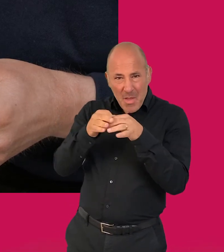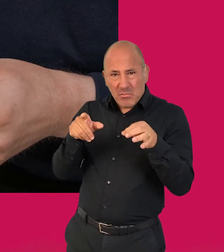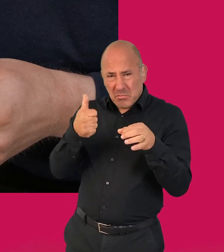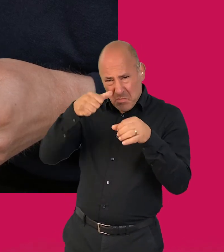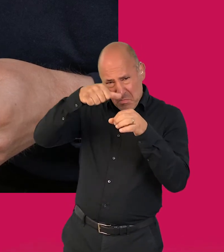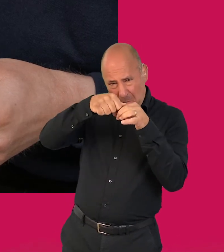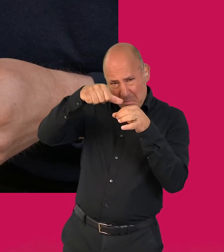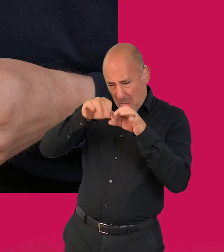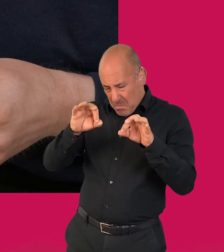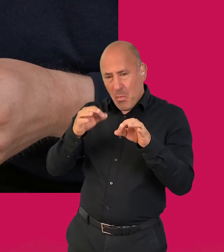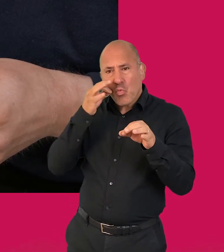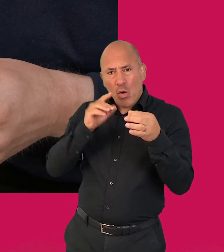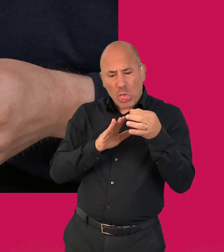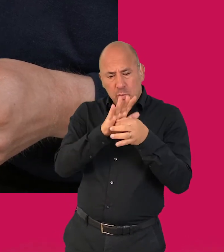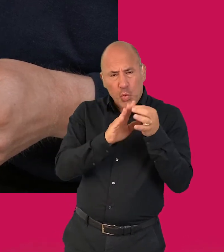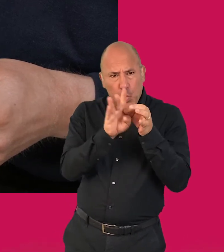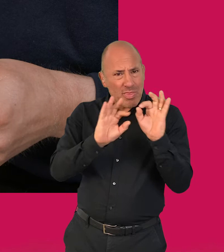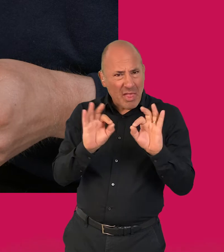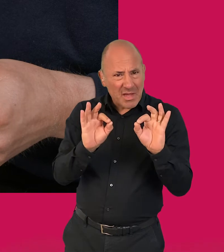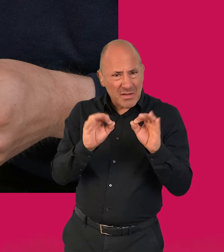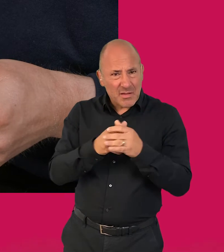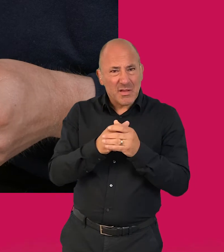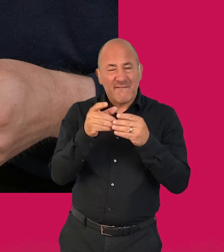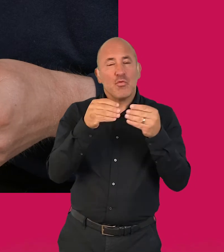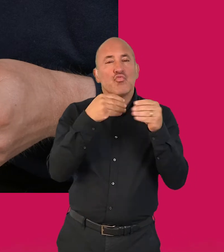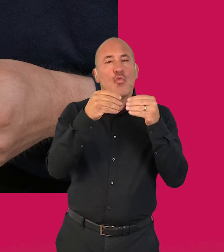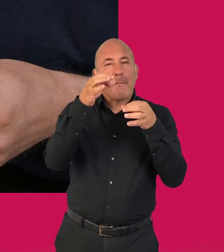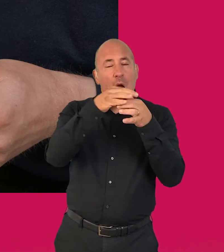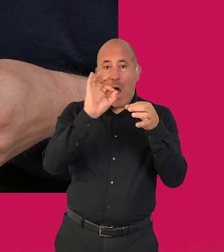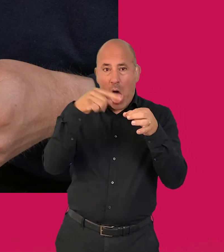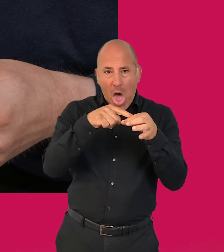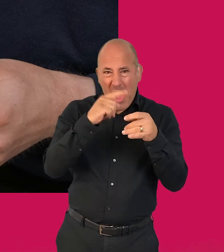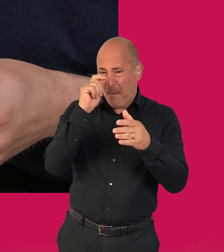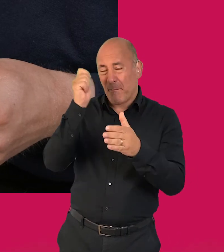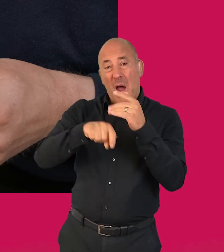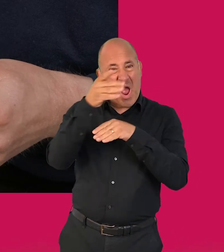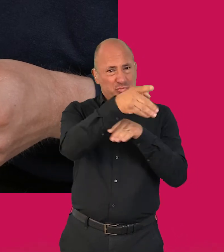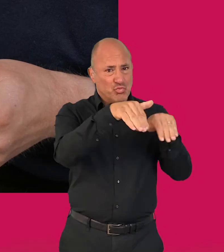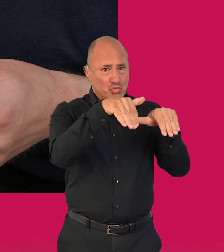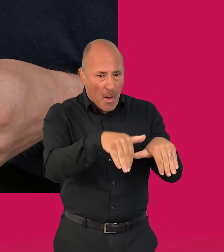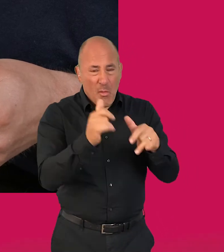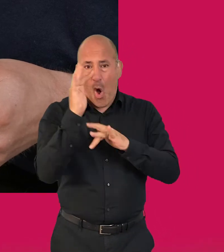seal and no water leaks. If it hasn't got rubber washers, you can buy them in hardware stores or online.